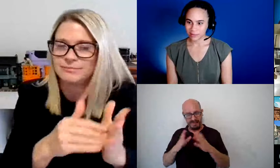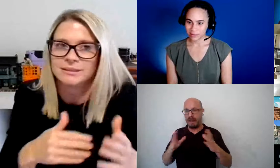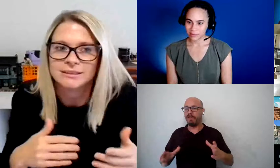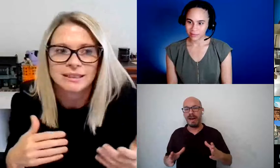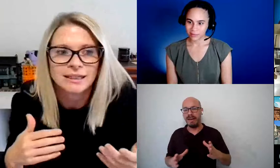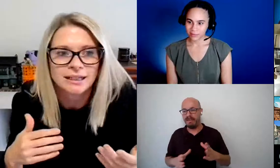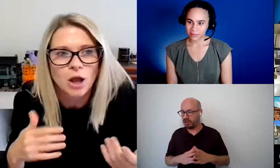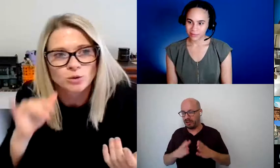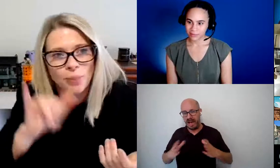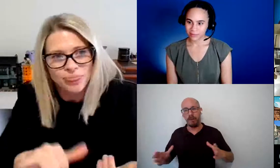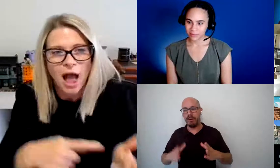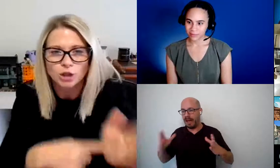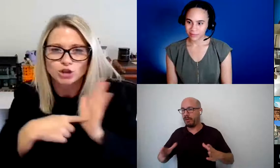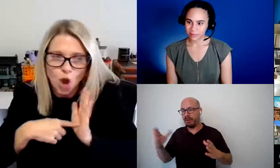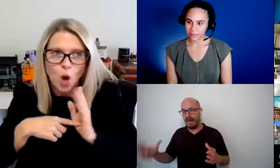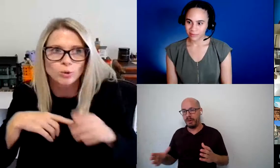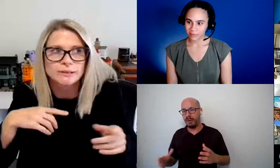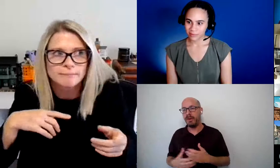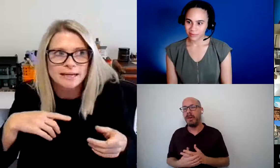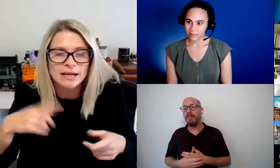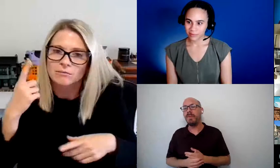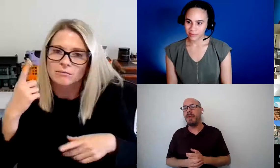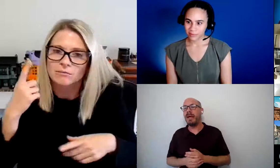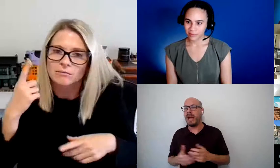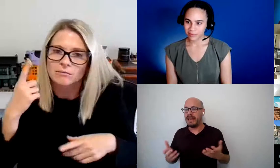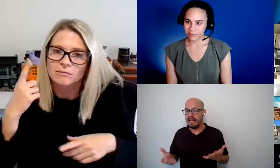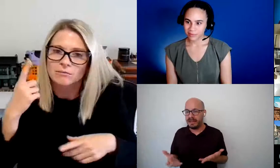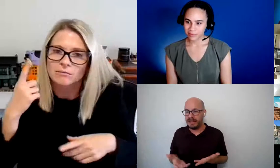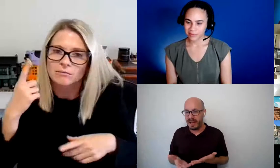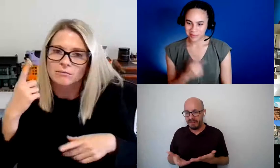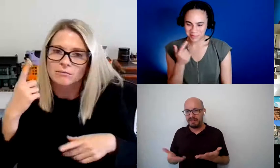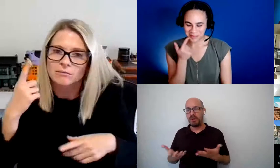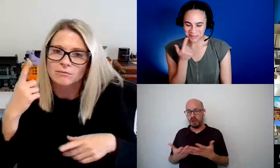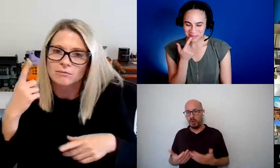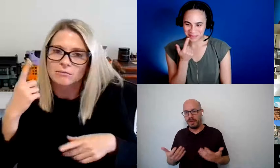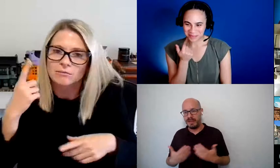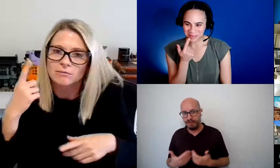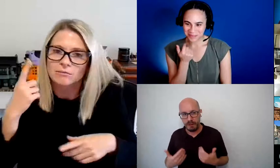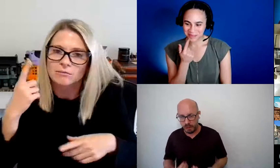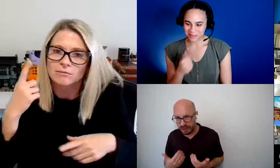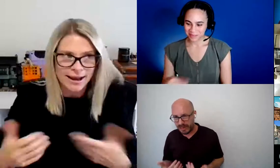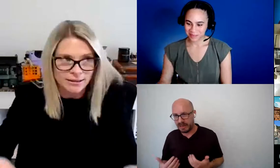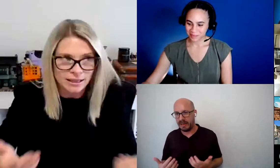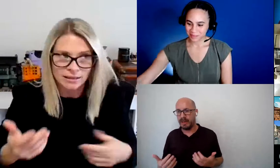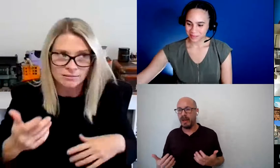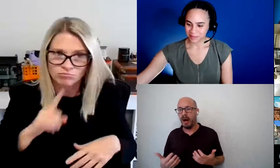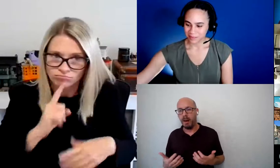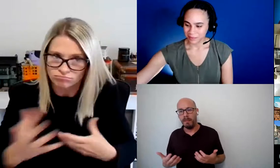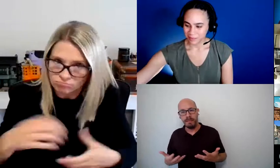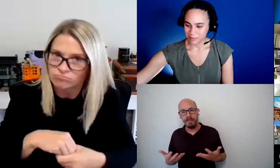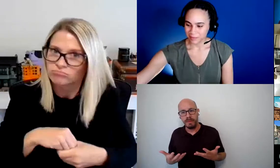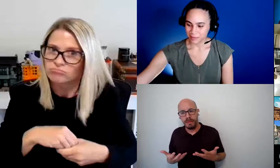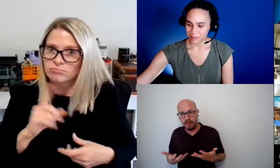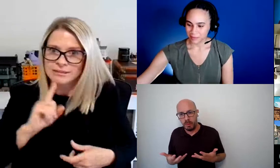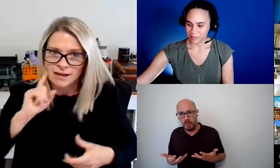it's the same phrase, just louder and louder and louder, I think tends to show the deaf community, you know,